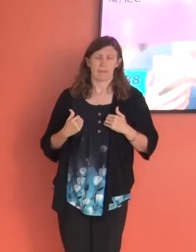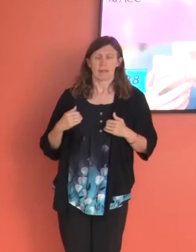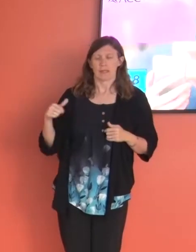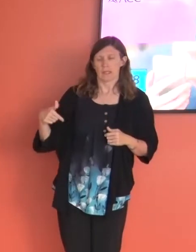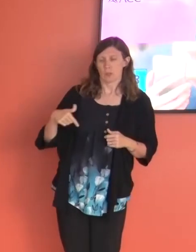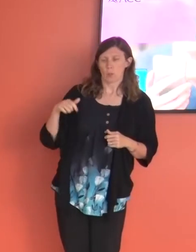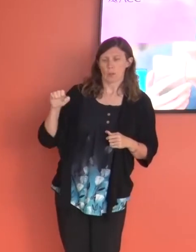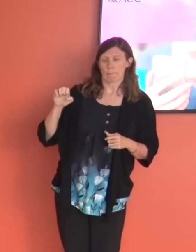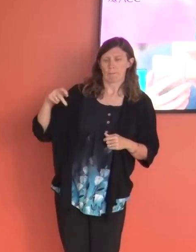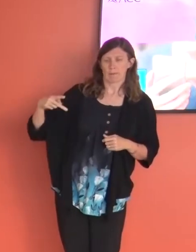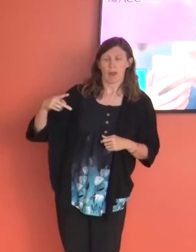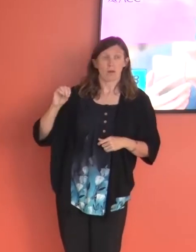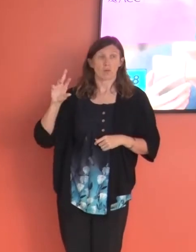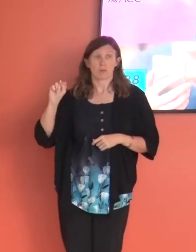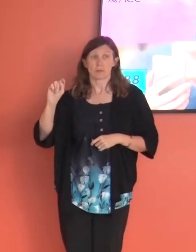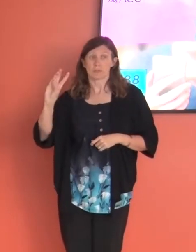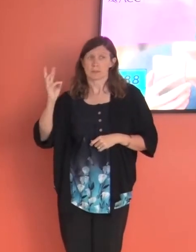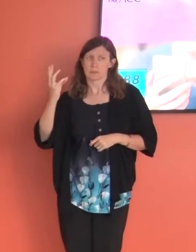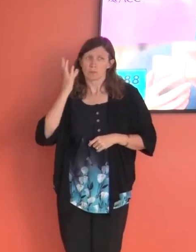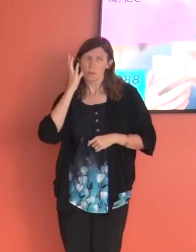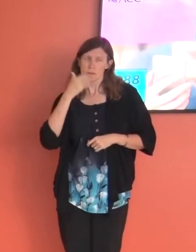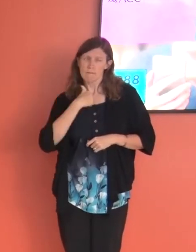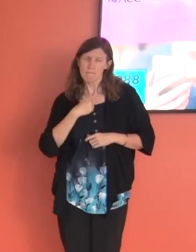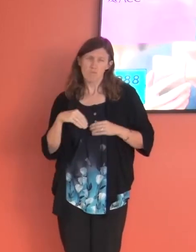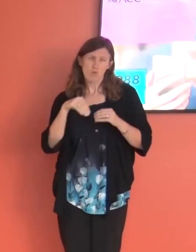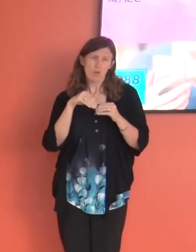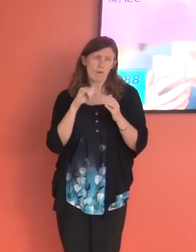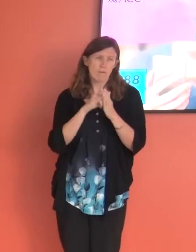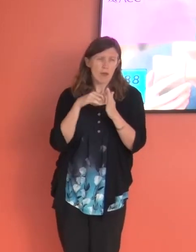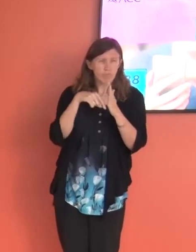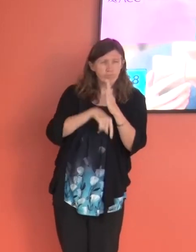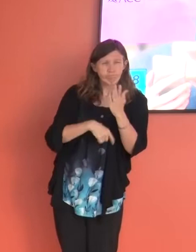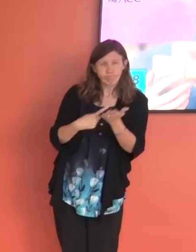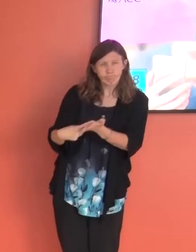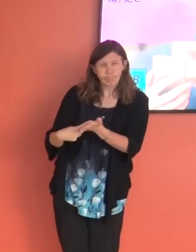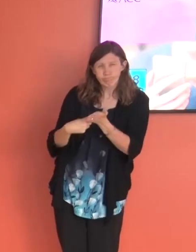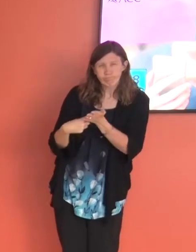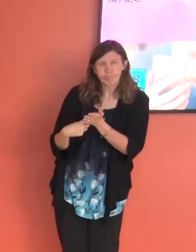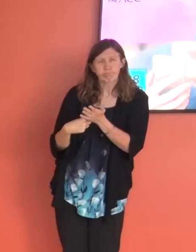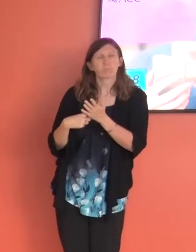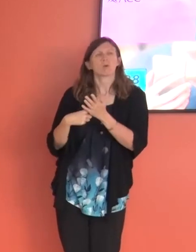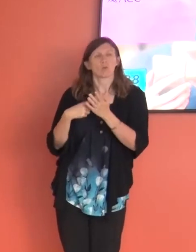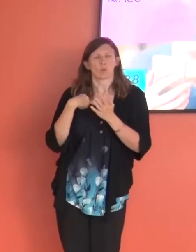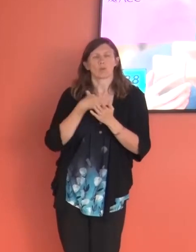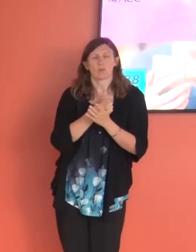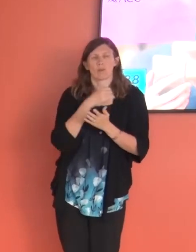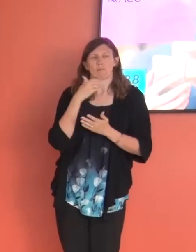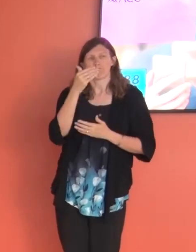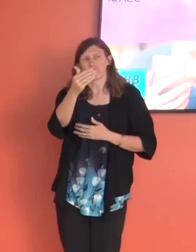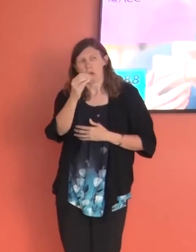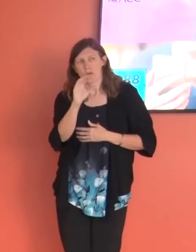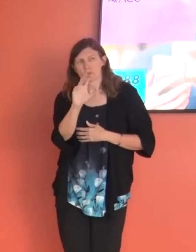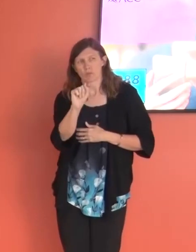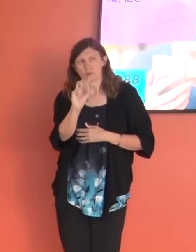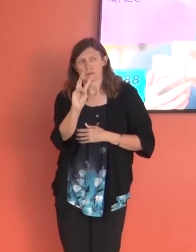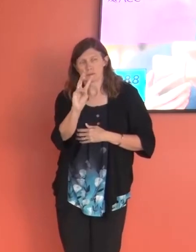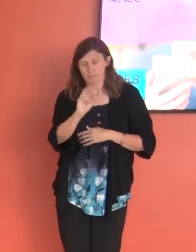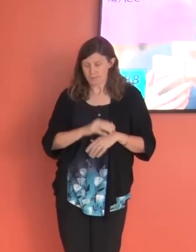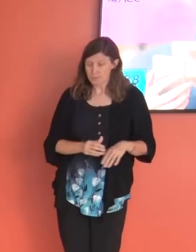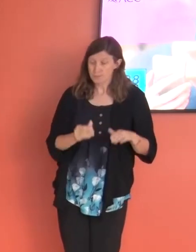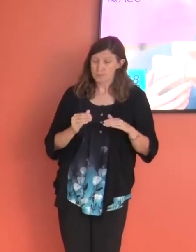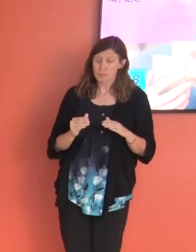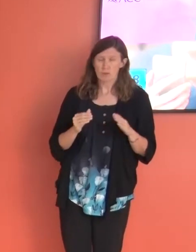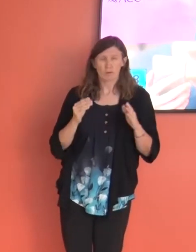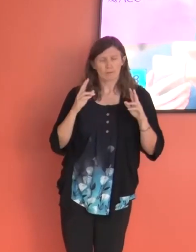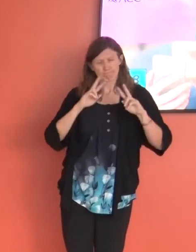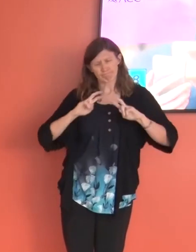October 6th as well. If you want more information and dig deeper, we'll have all of that on October 6th. As we look at teaching in new